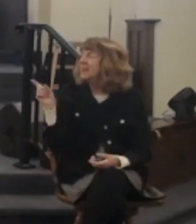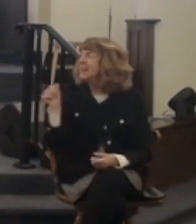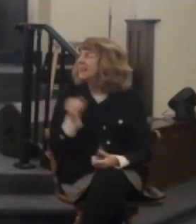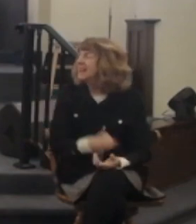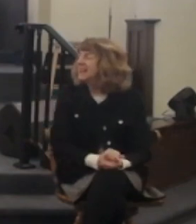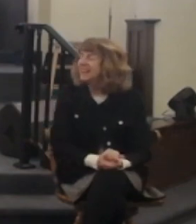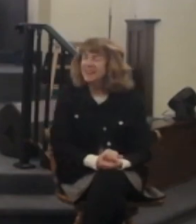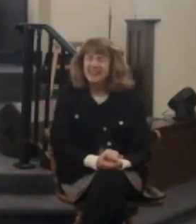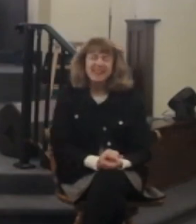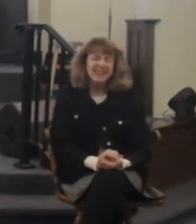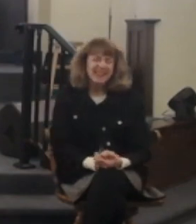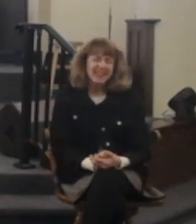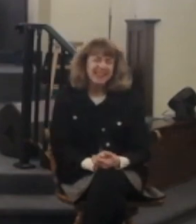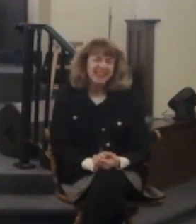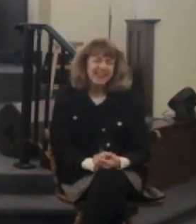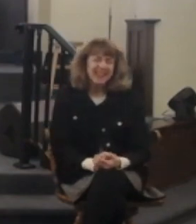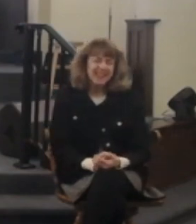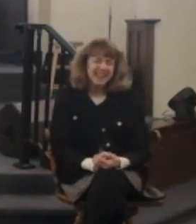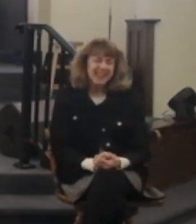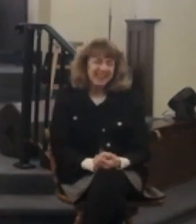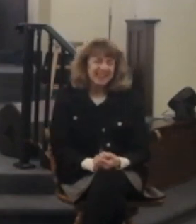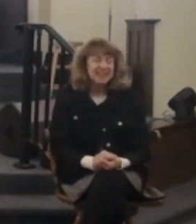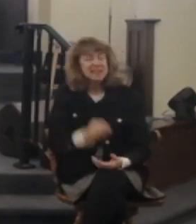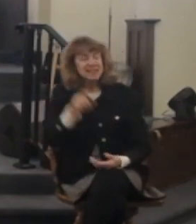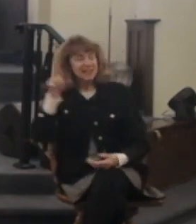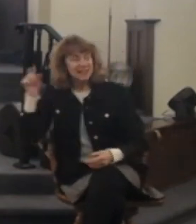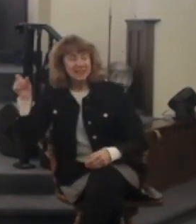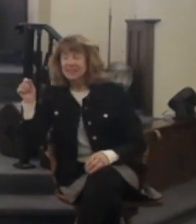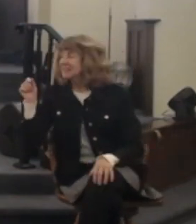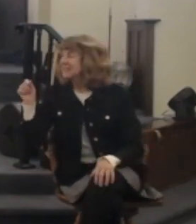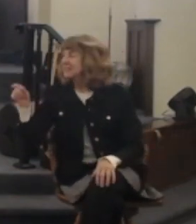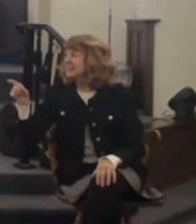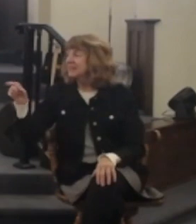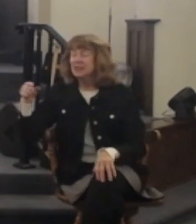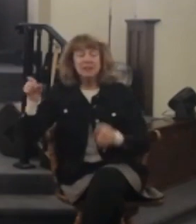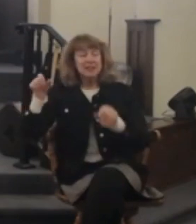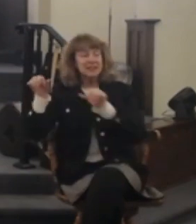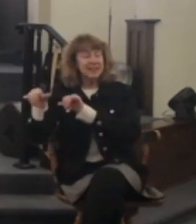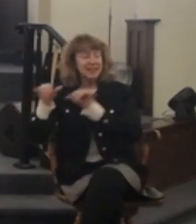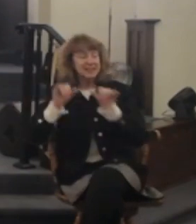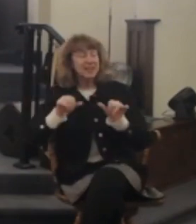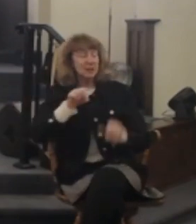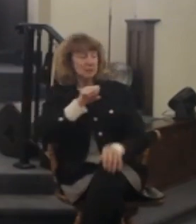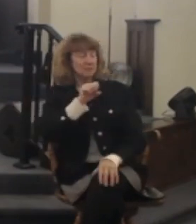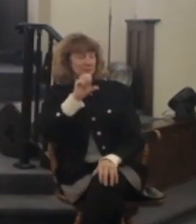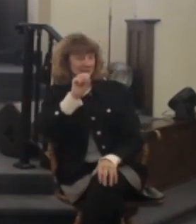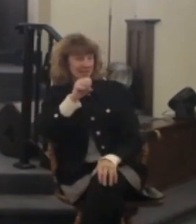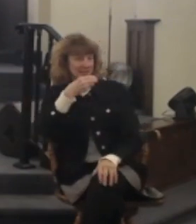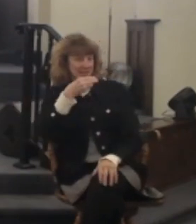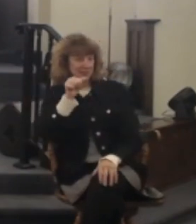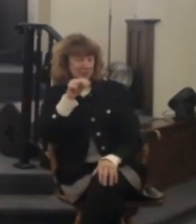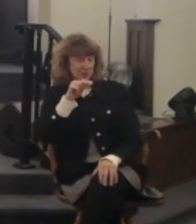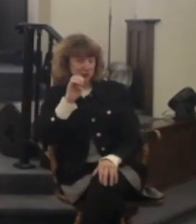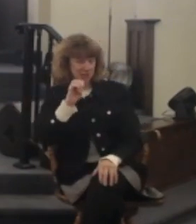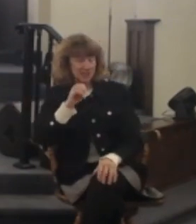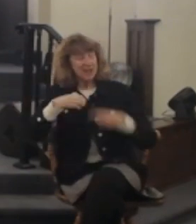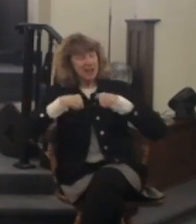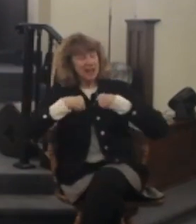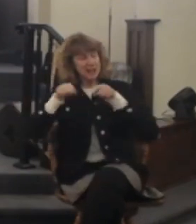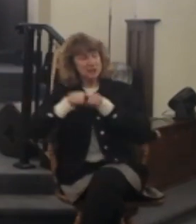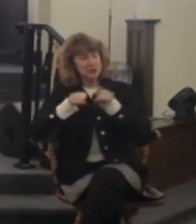Of course I'm going to talk, whatever. So I think, like Shane, I mean, I know I've struggled